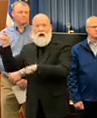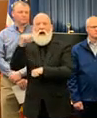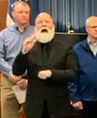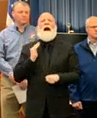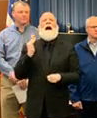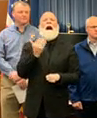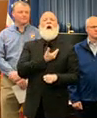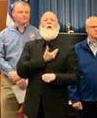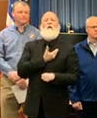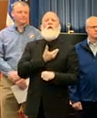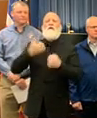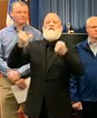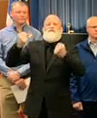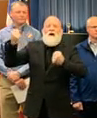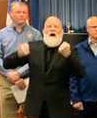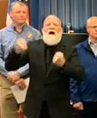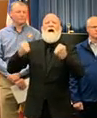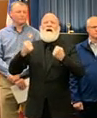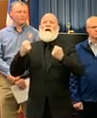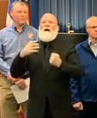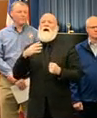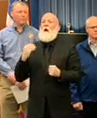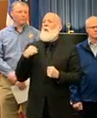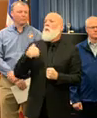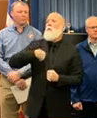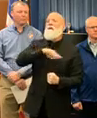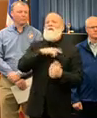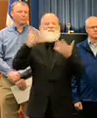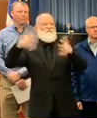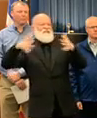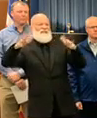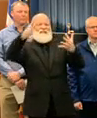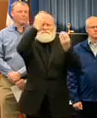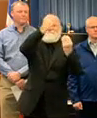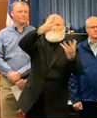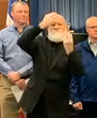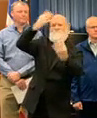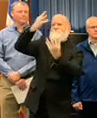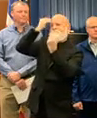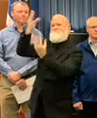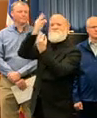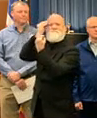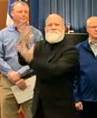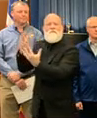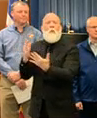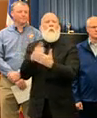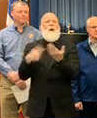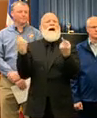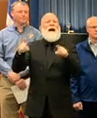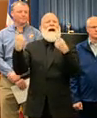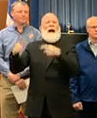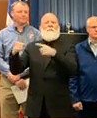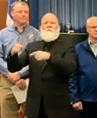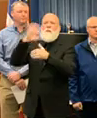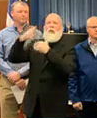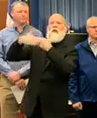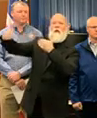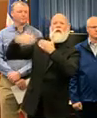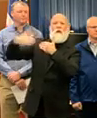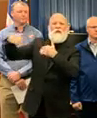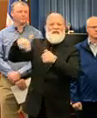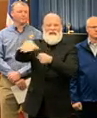stations and providing them with public information and education about what is about to occur in our area. And most